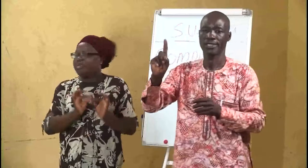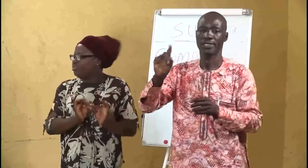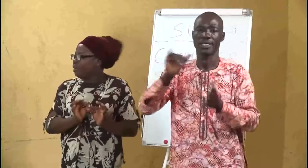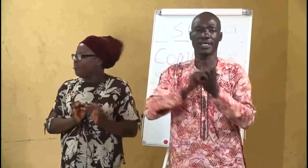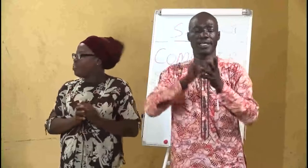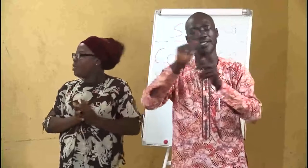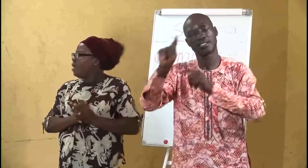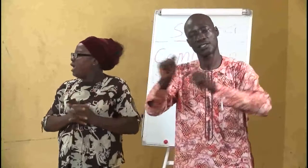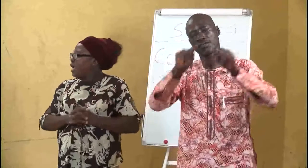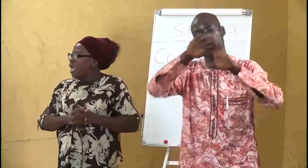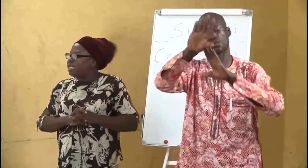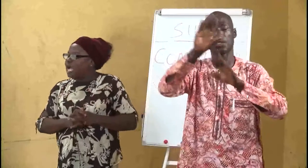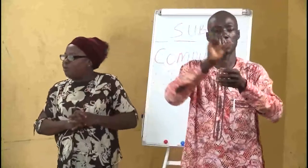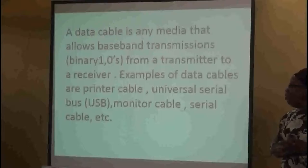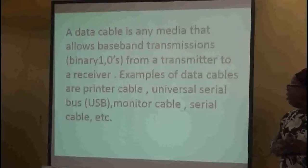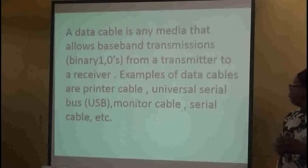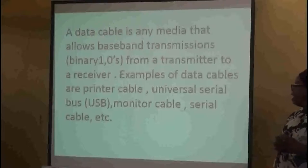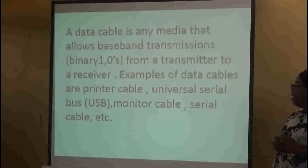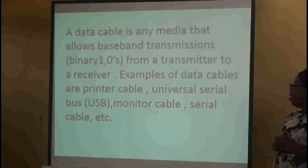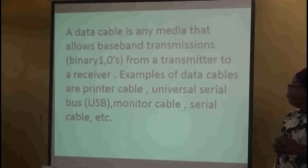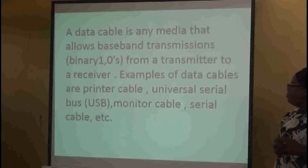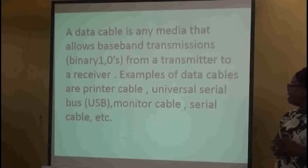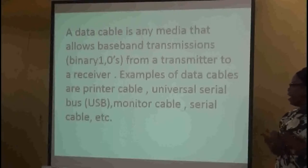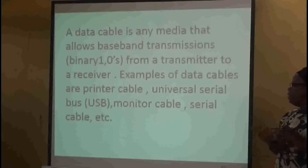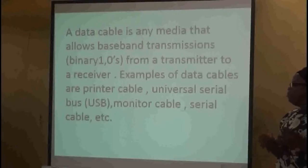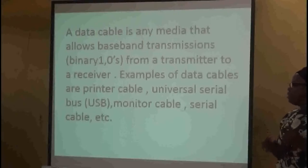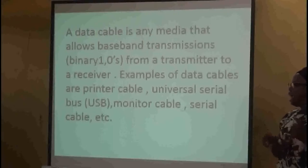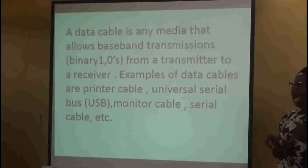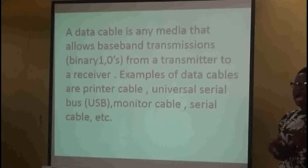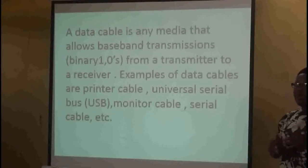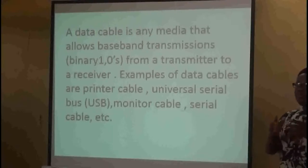a receiver. Example